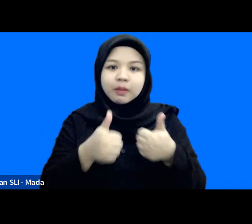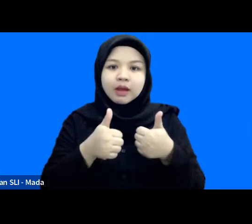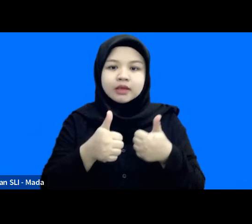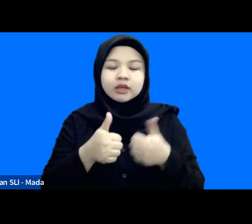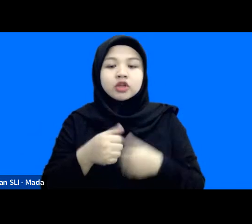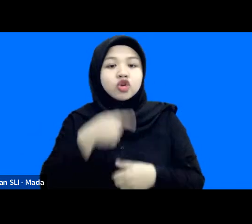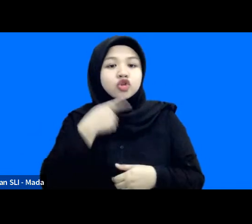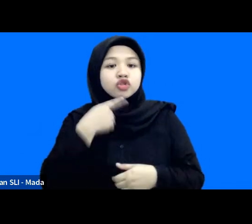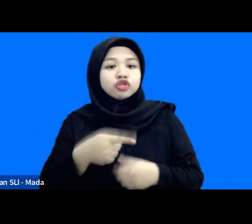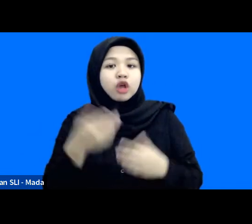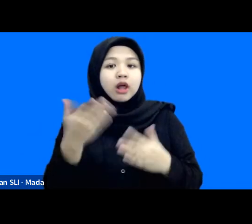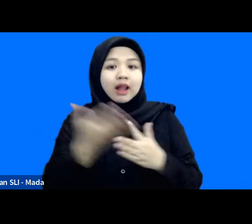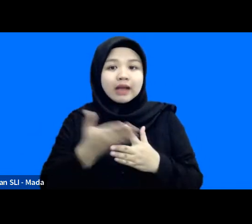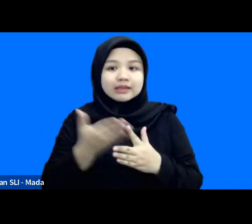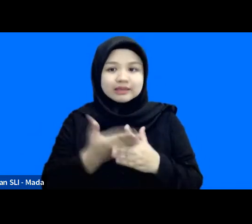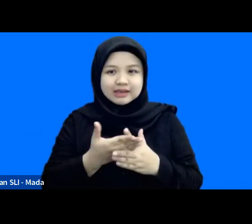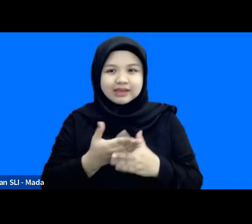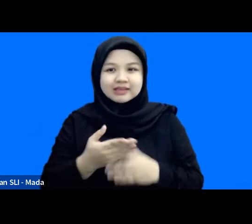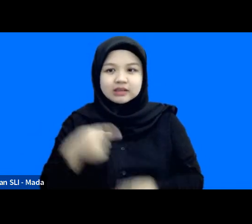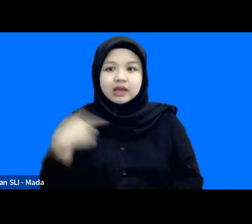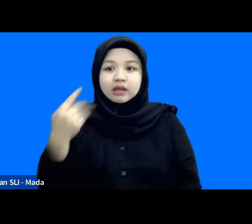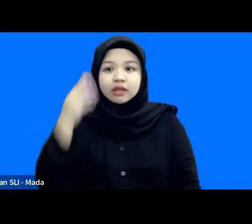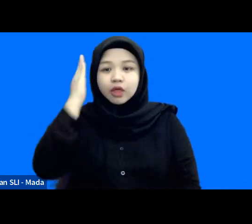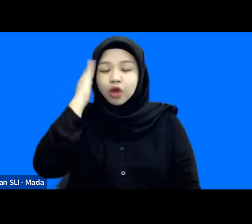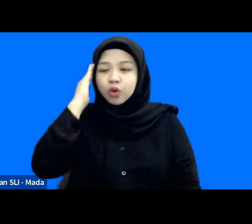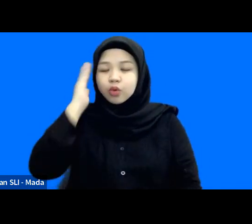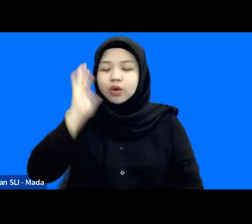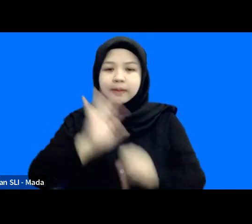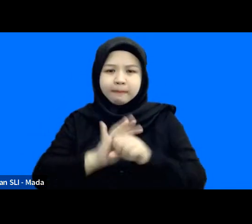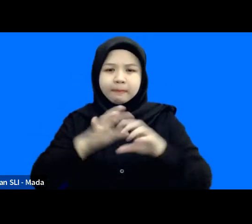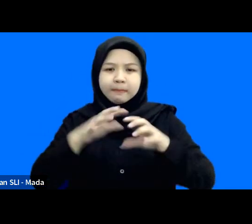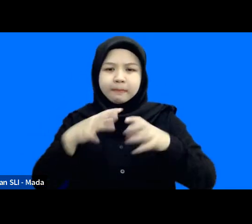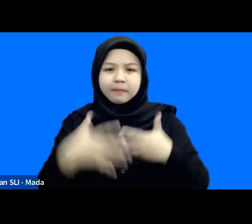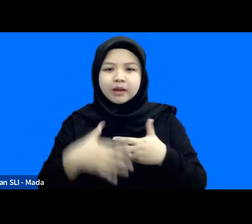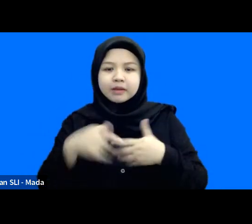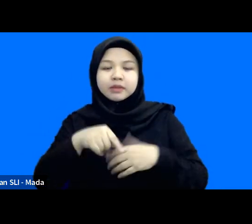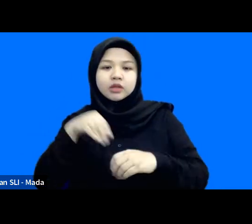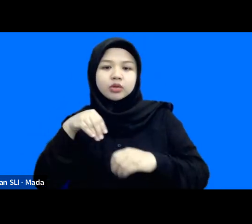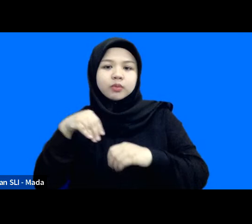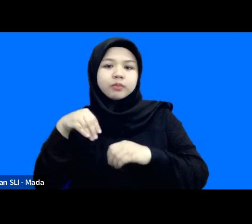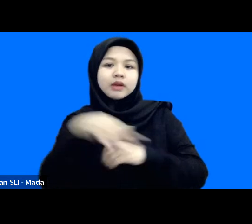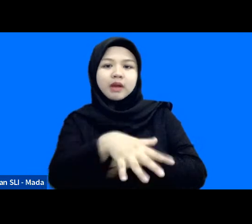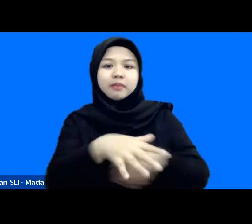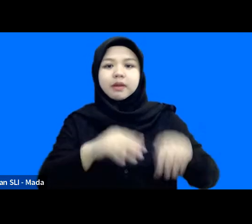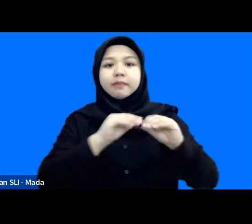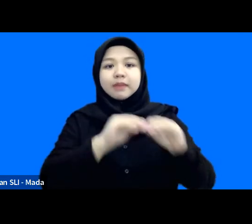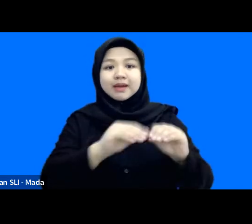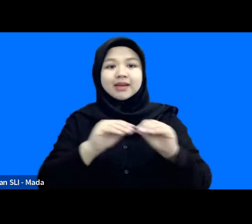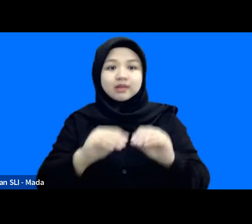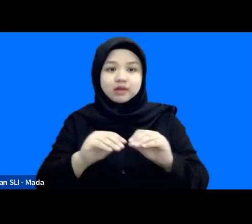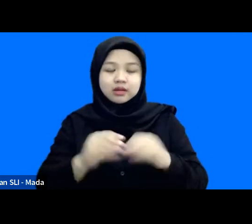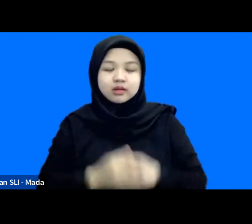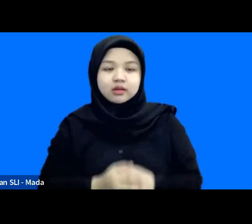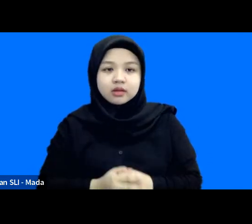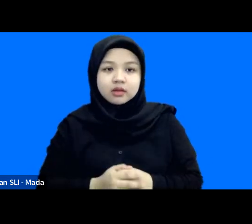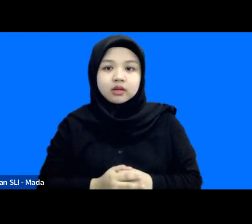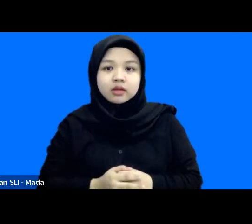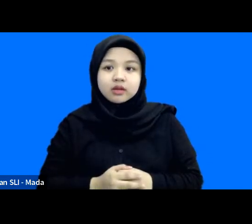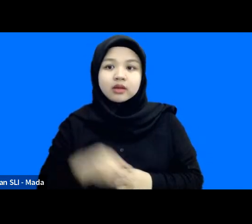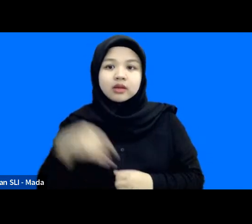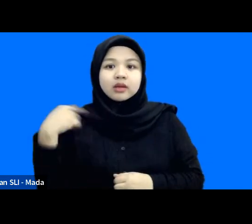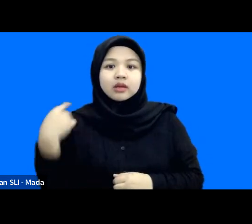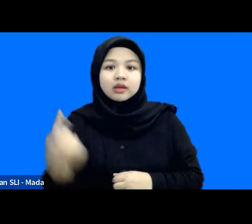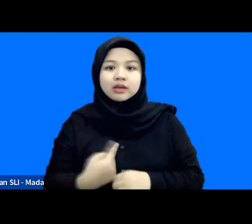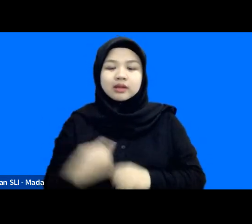toll on the education sector. More than 2 years, the COVID-19 pandemic has exposed us to the educational inequalities that